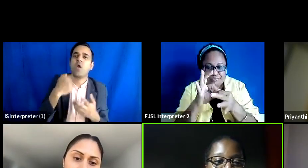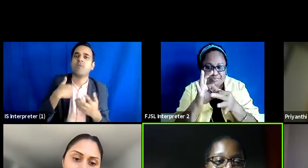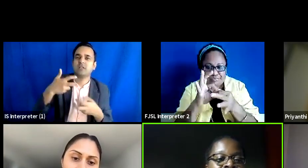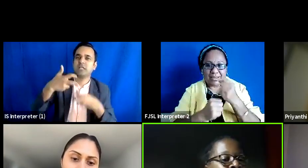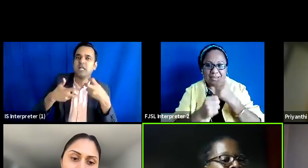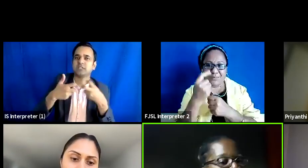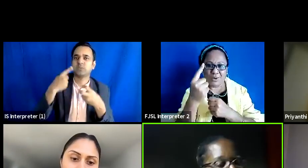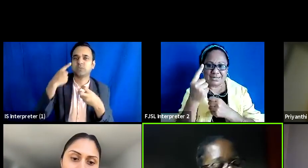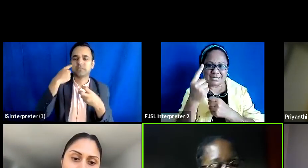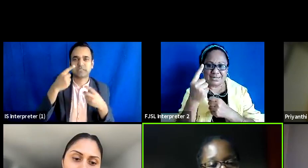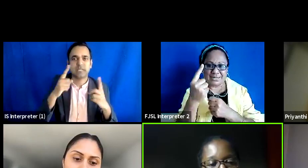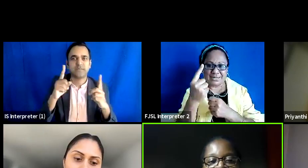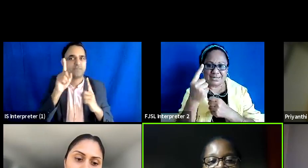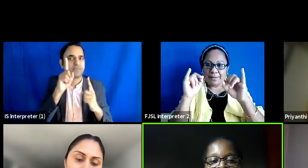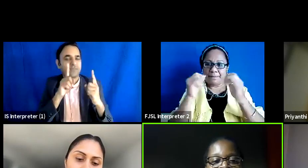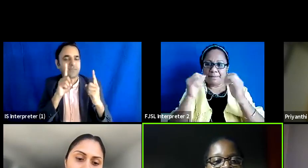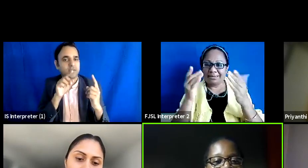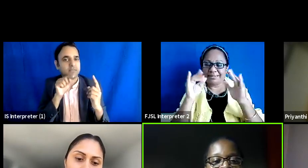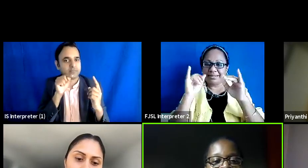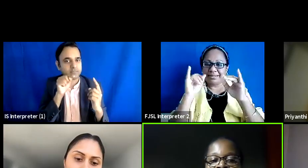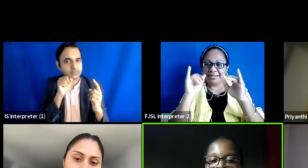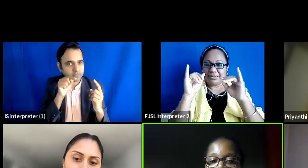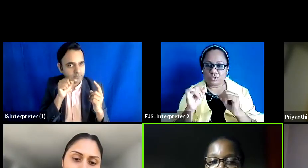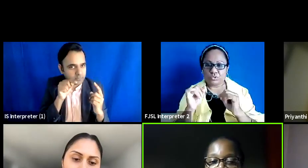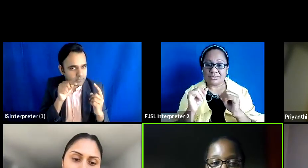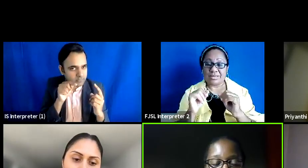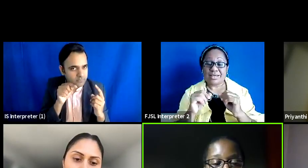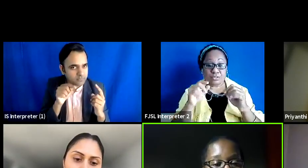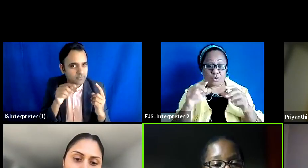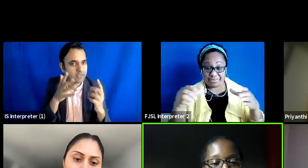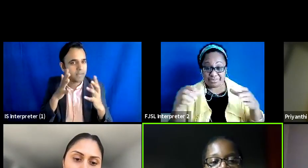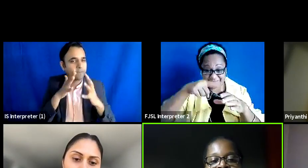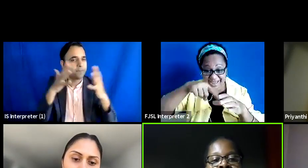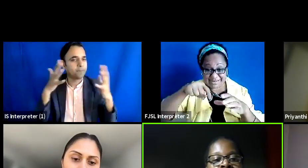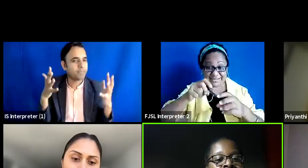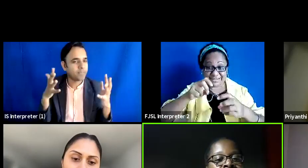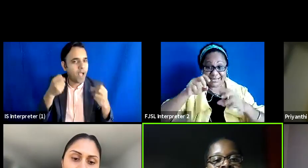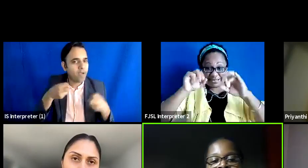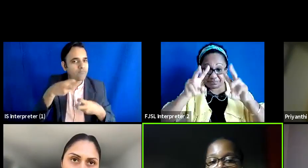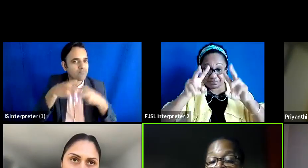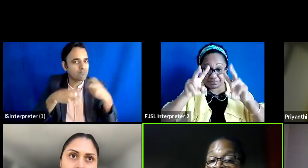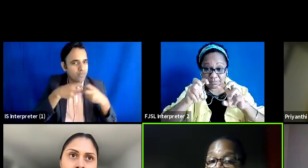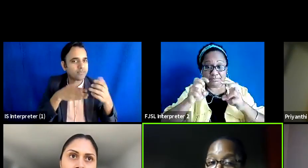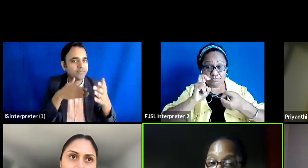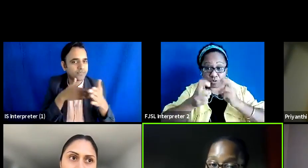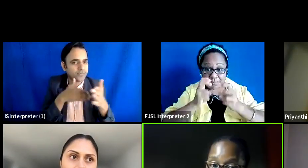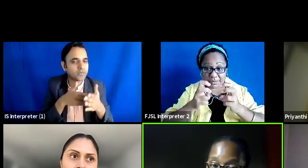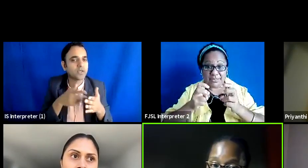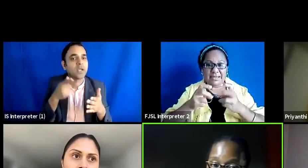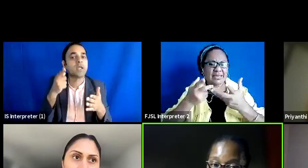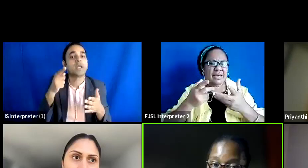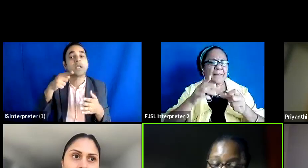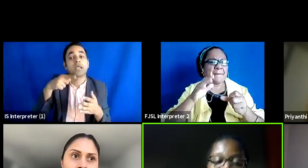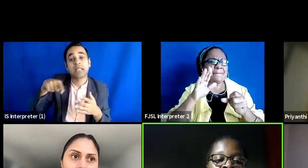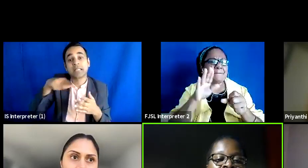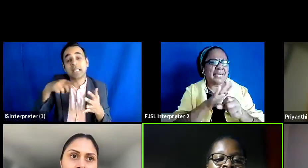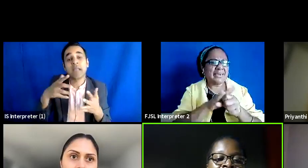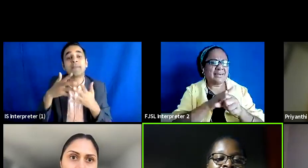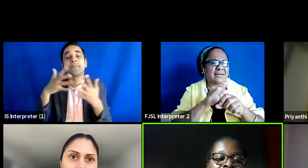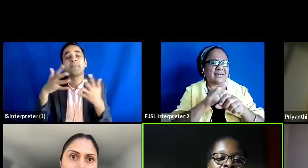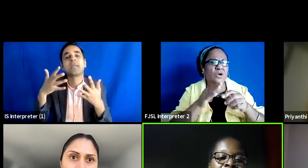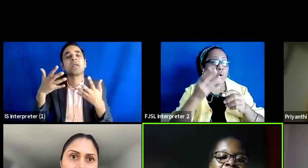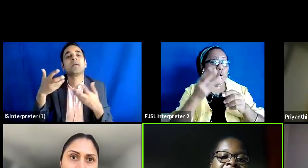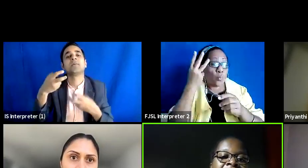is further marginalizing women in the global south, and